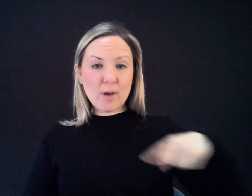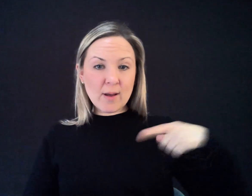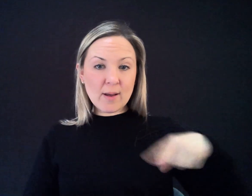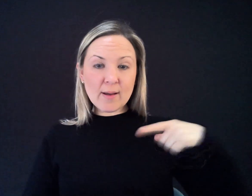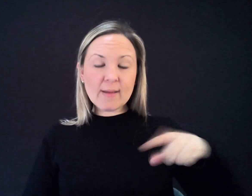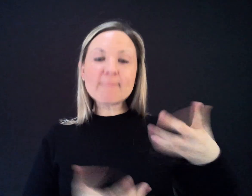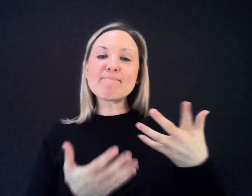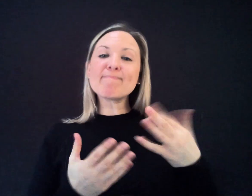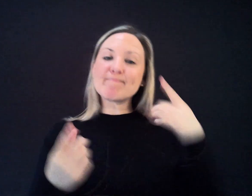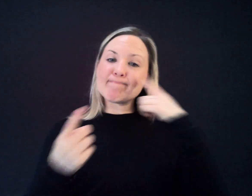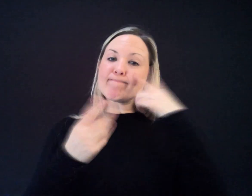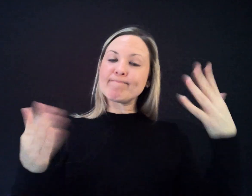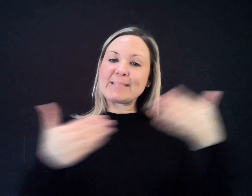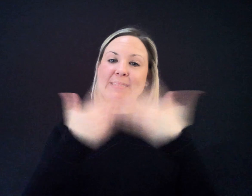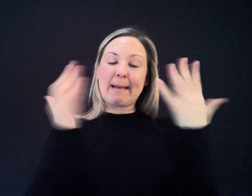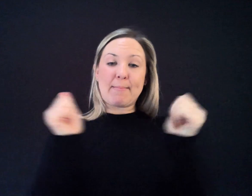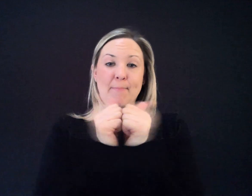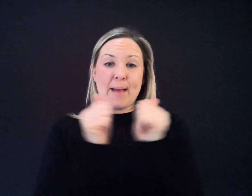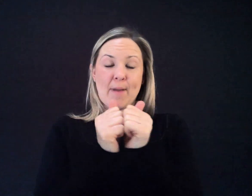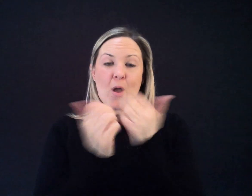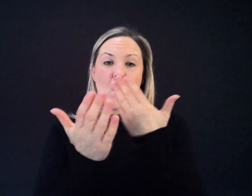It marks the day the paper on the discovery of the